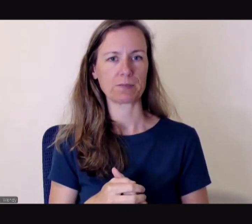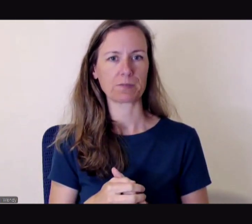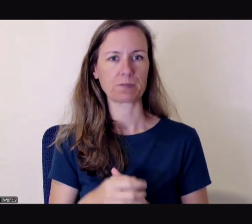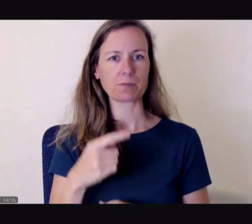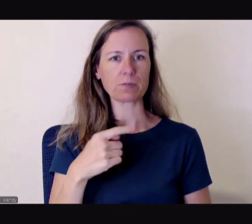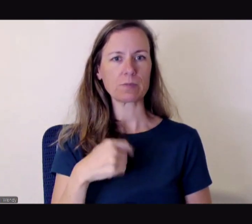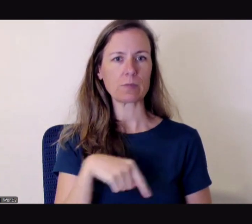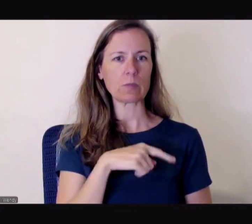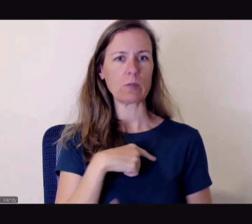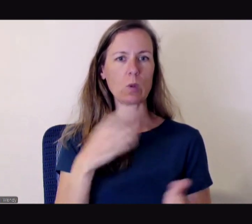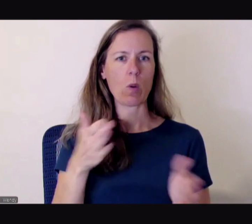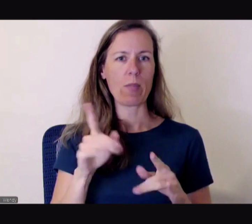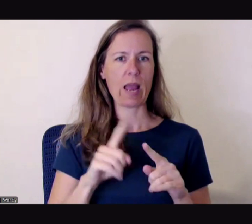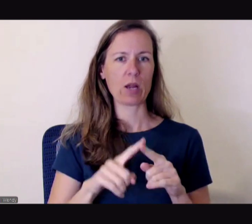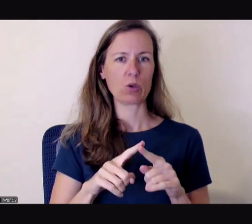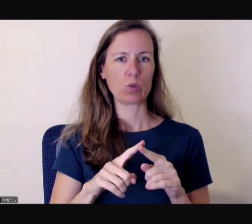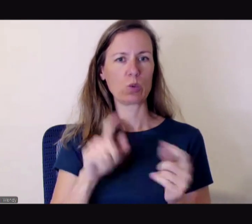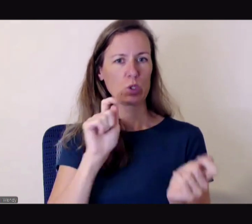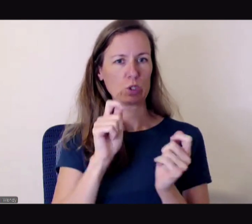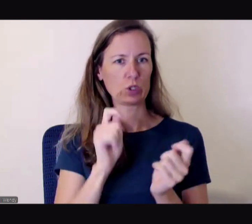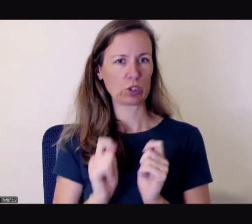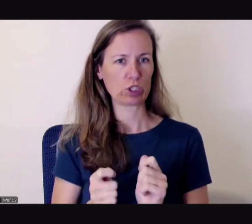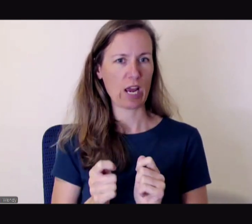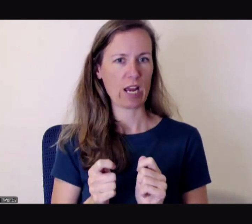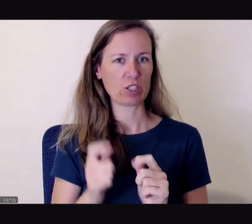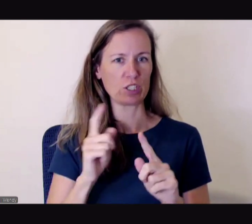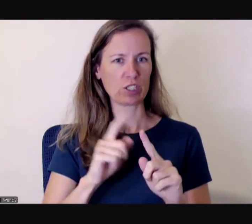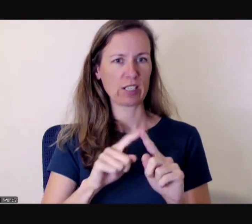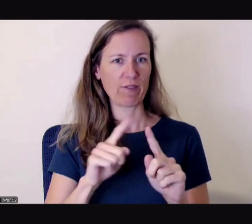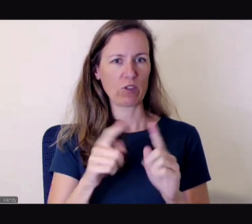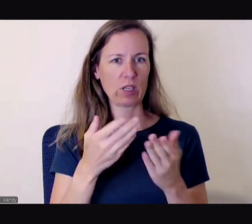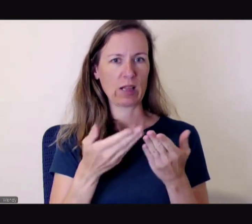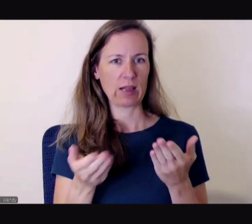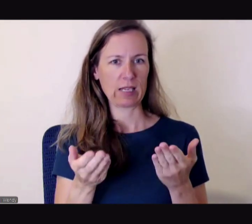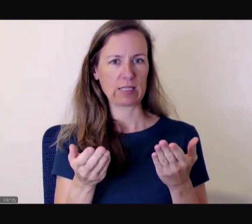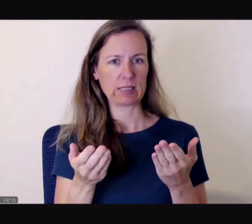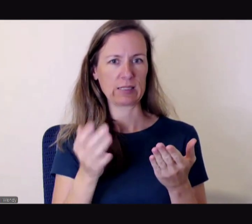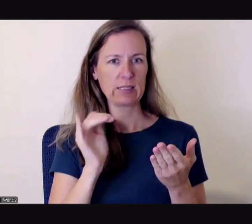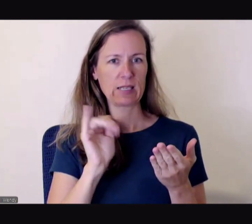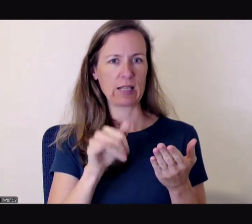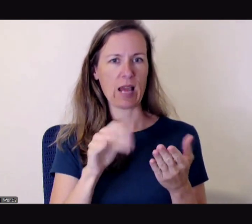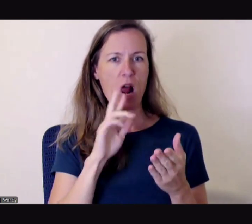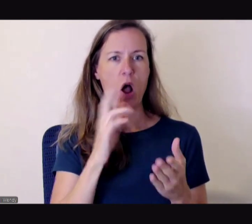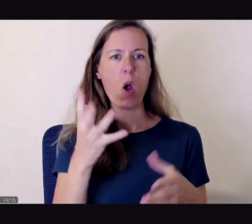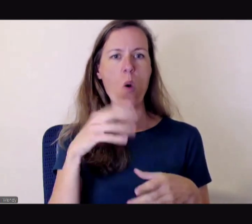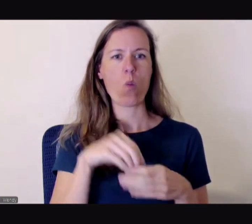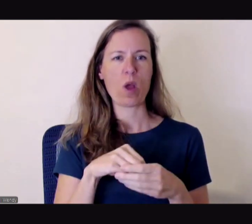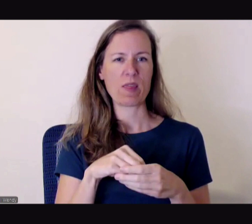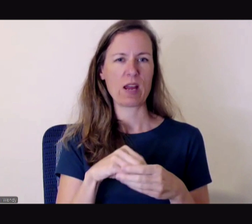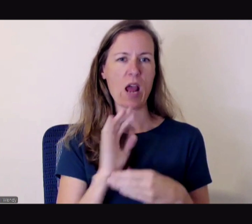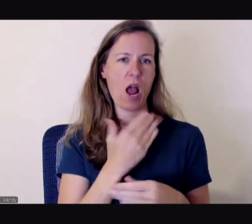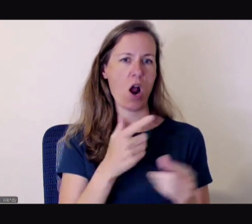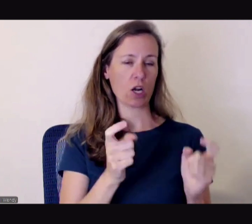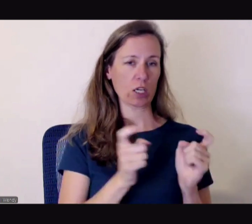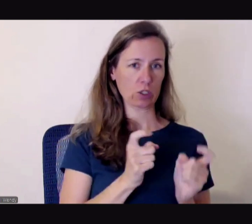of Election Supervisors, and to make recommendations to Mayor and Council and the town for things that are not within our